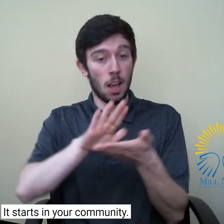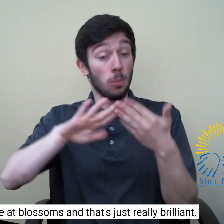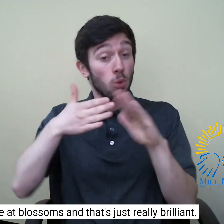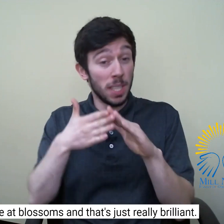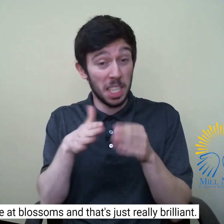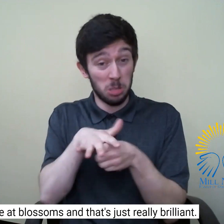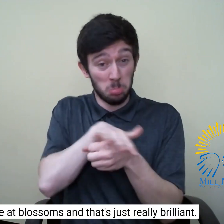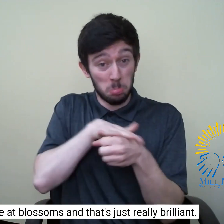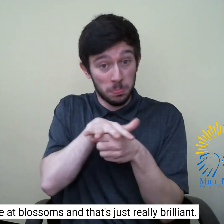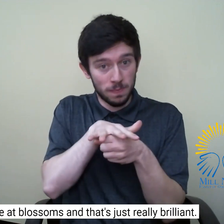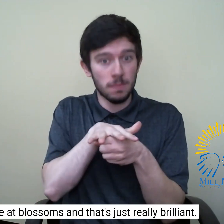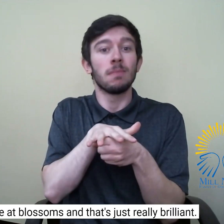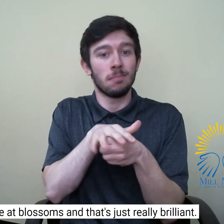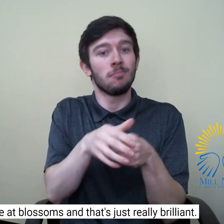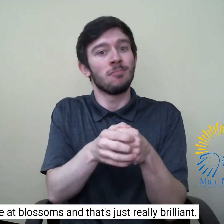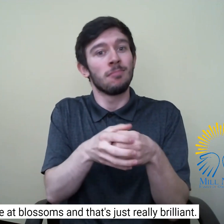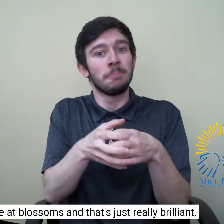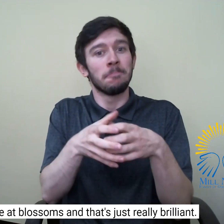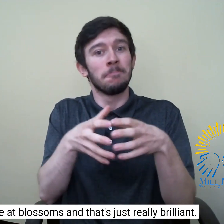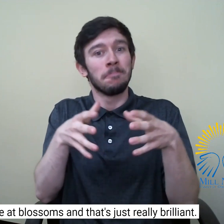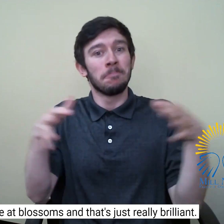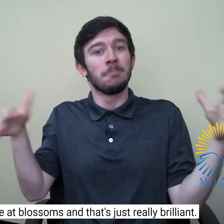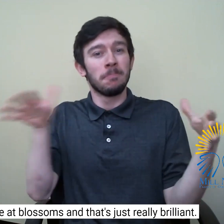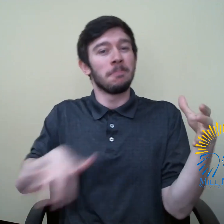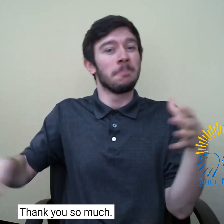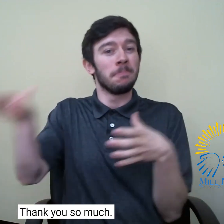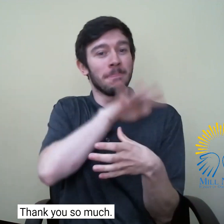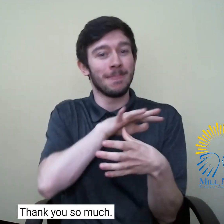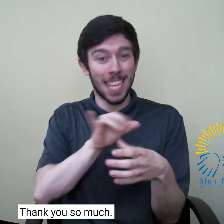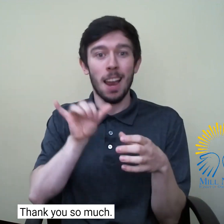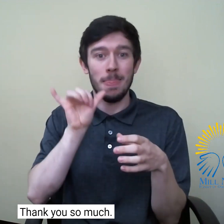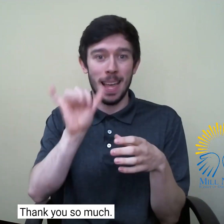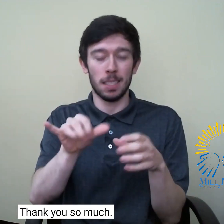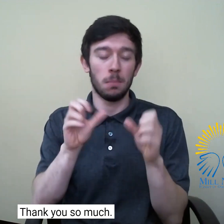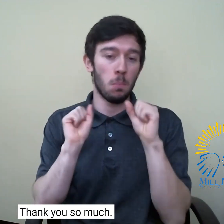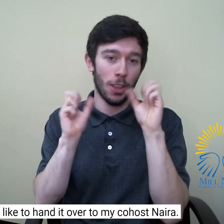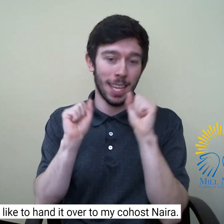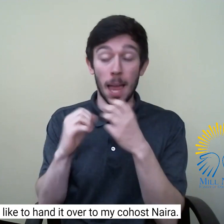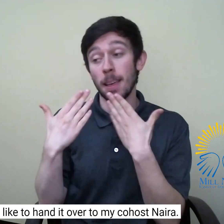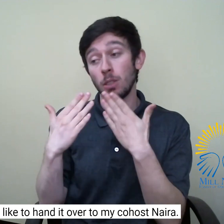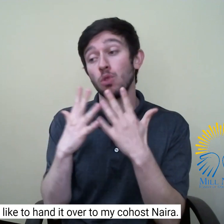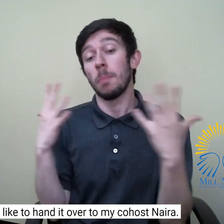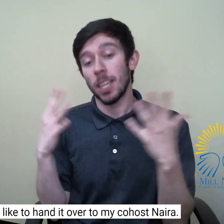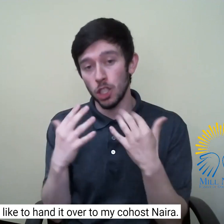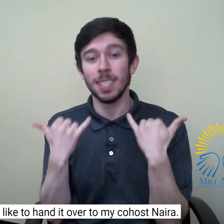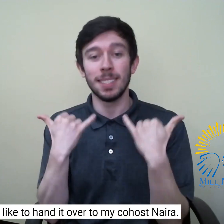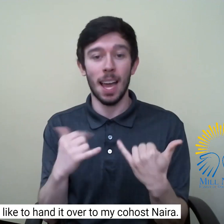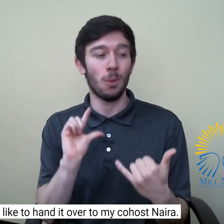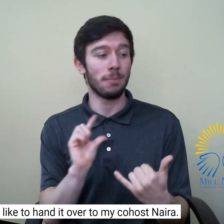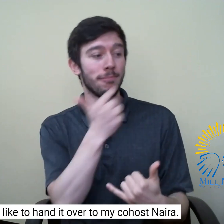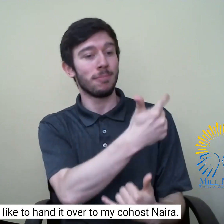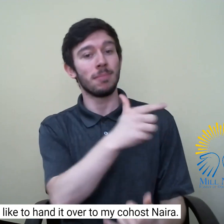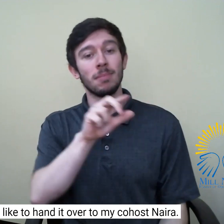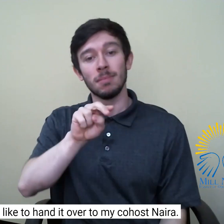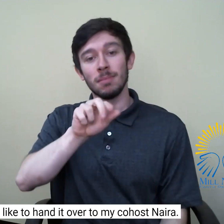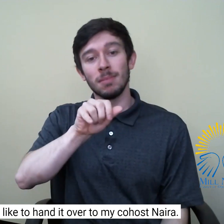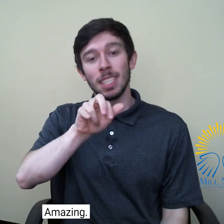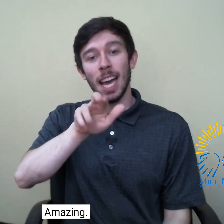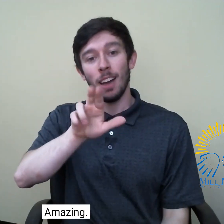and from there it blossoms, and that's just really brilliant. Thank you so much. So now I'd like to hand it over to my co-host, Naira. Amazing.